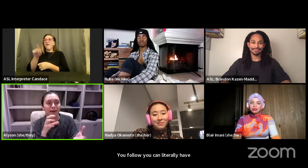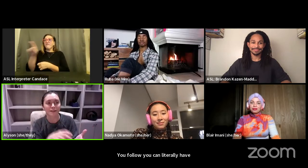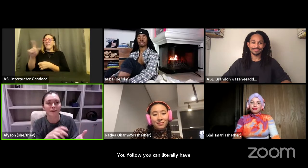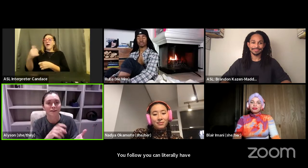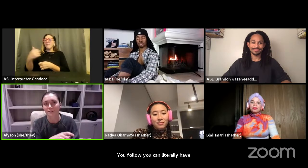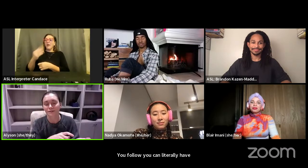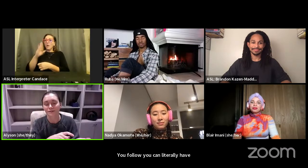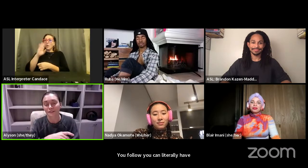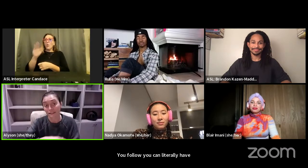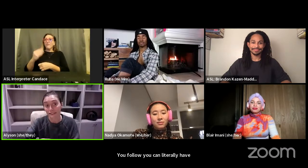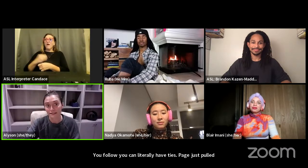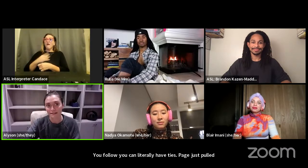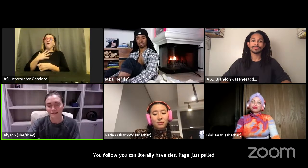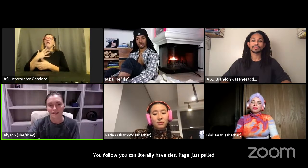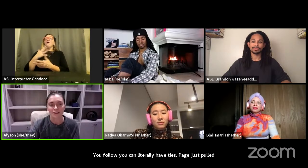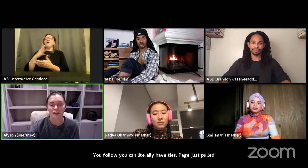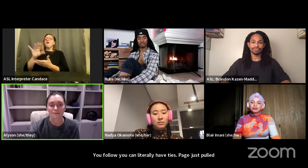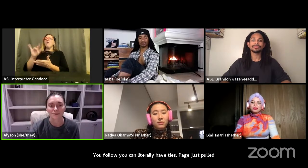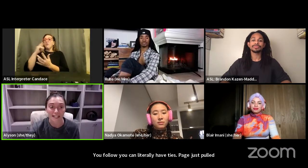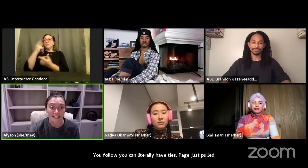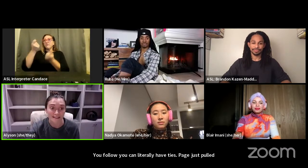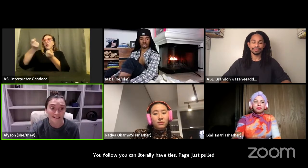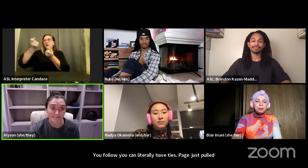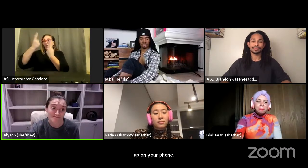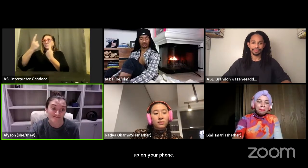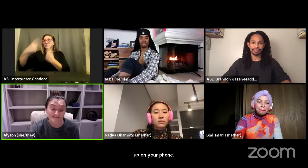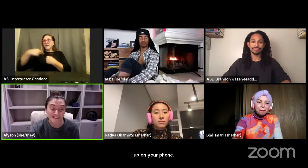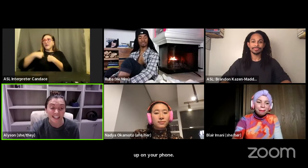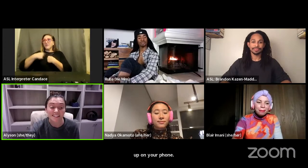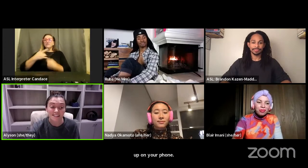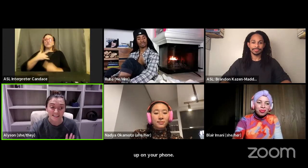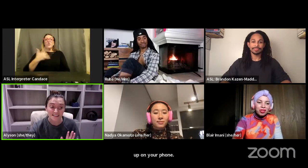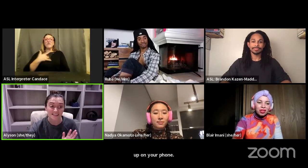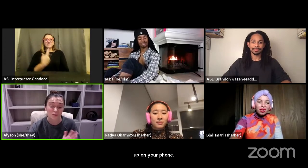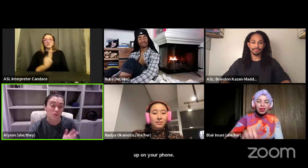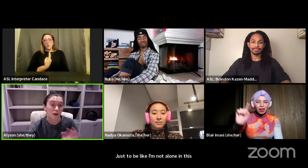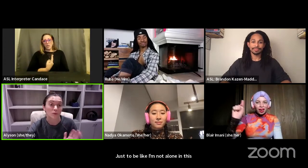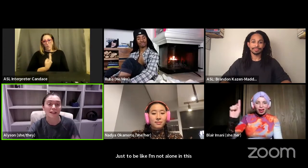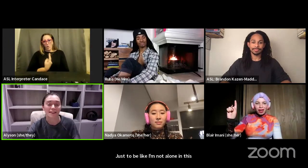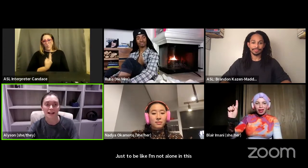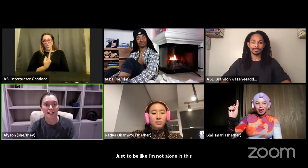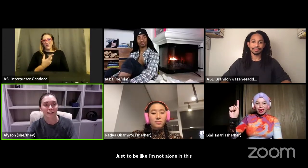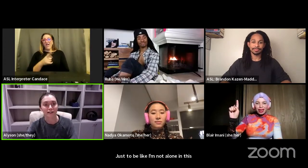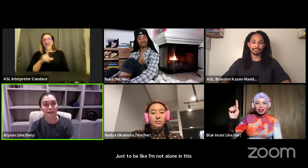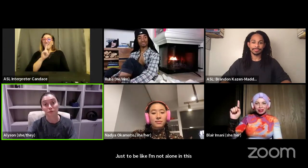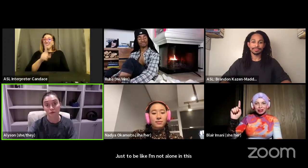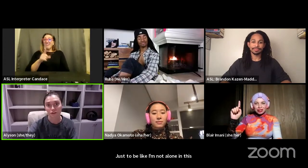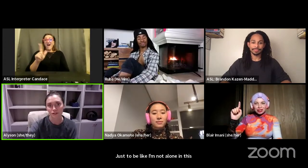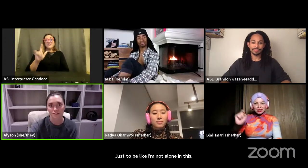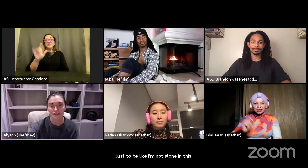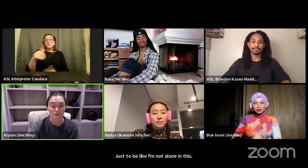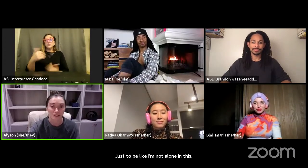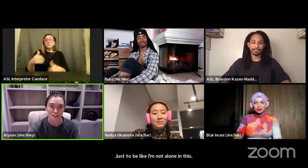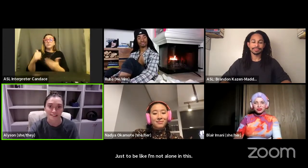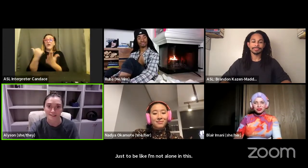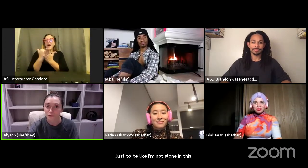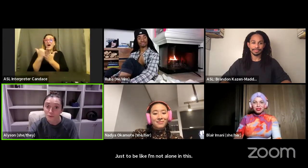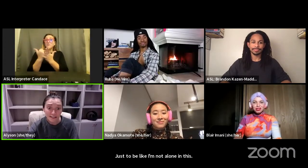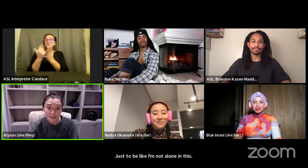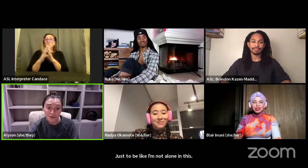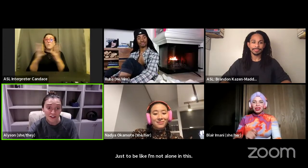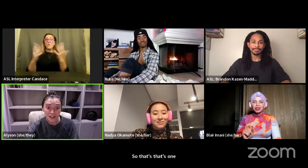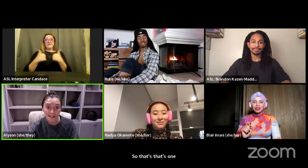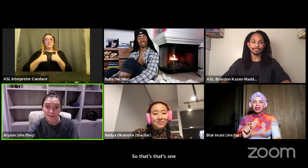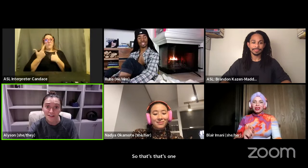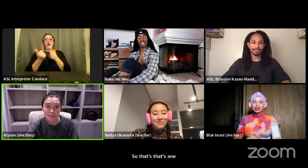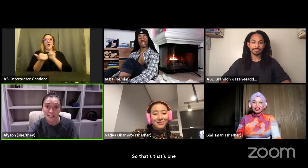like, I'm not alone in this. So that's one way that I approach situations. Ruba,